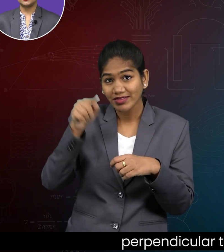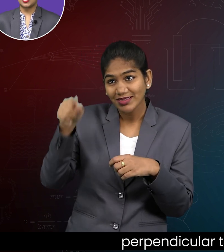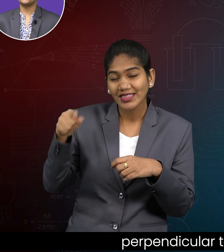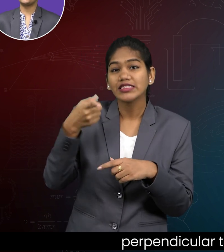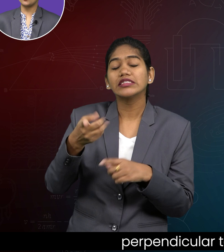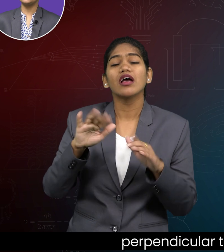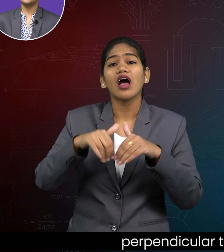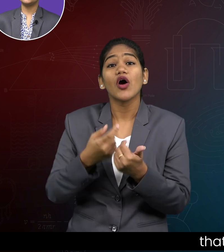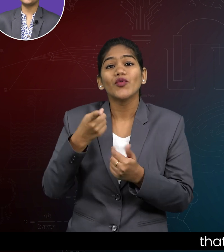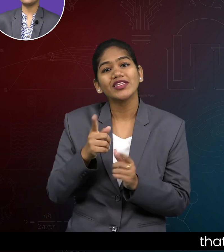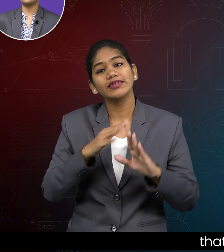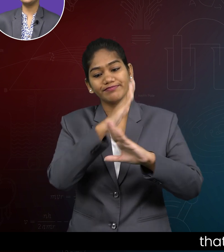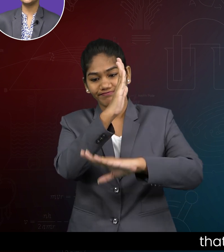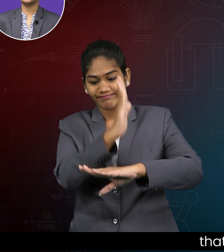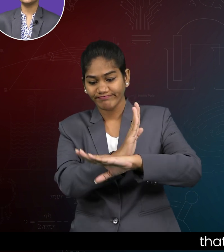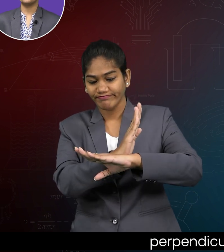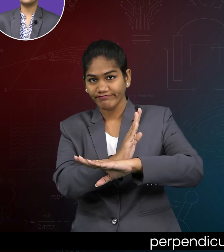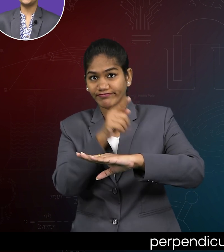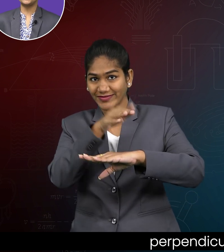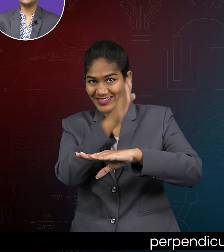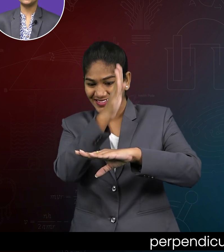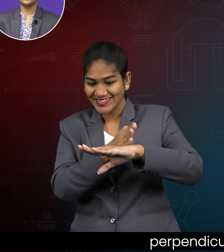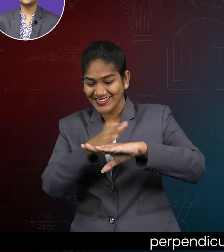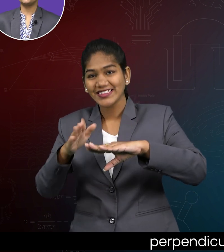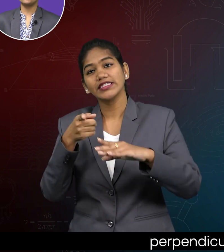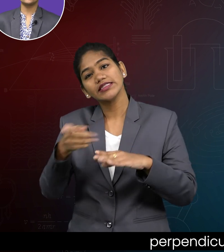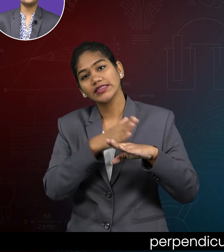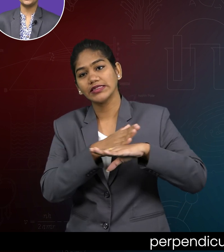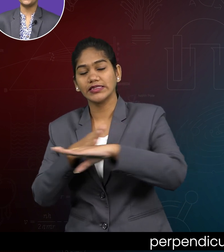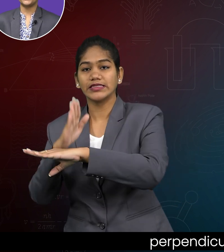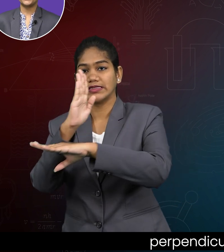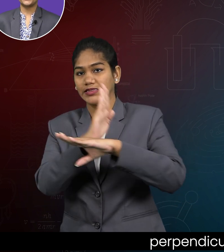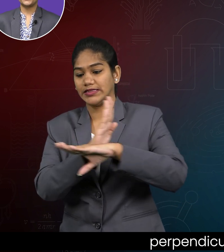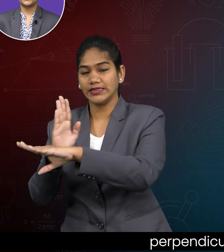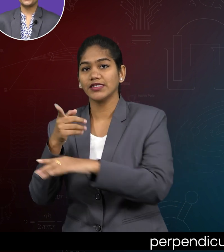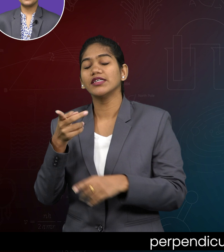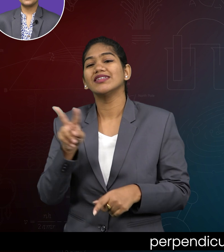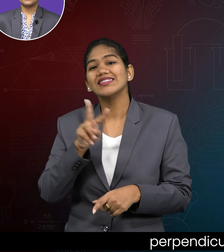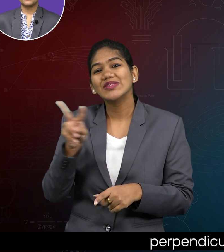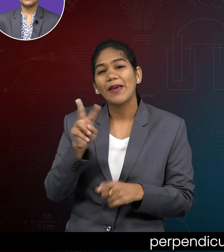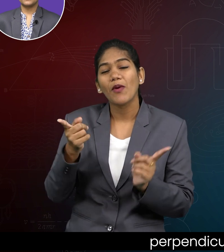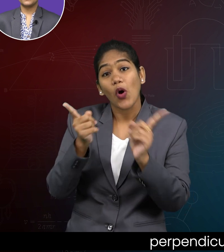other and found that the force is perpendicular to both of them.